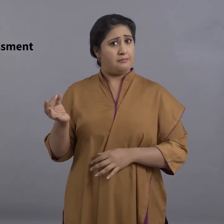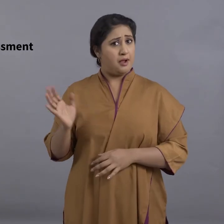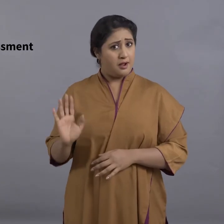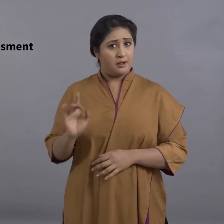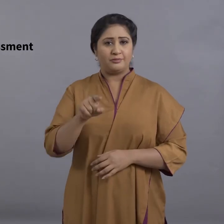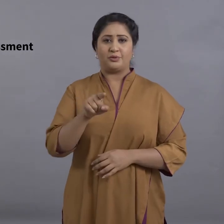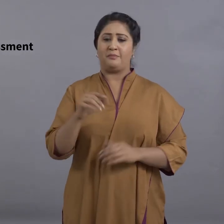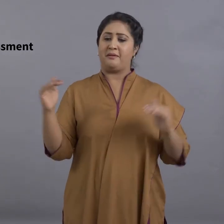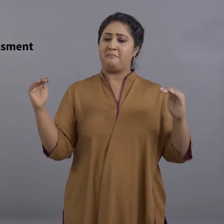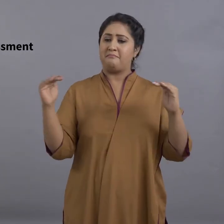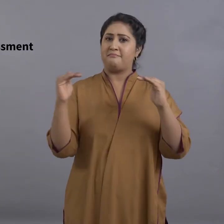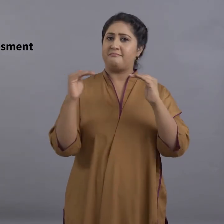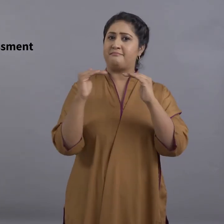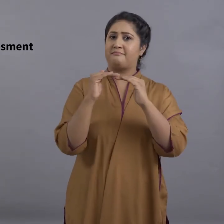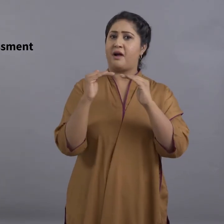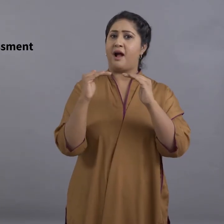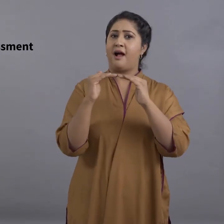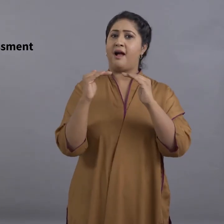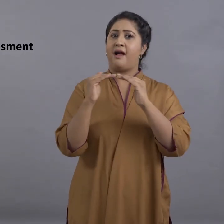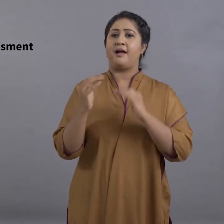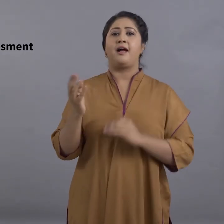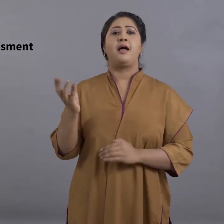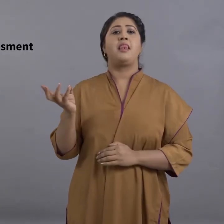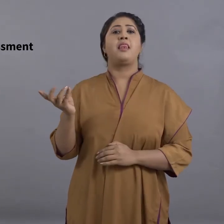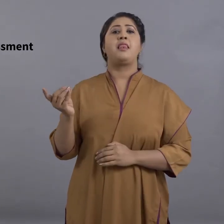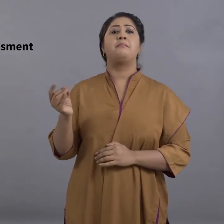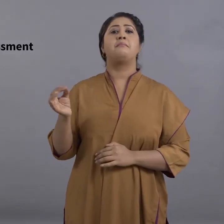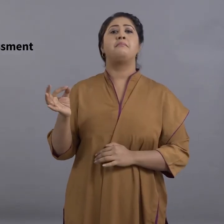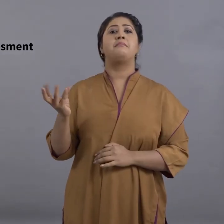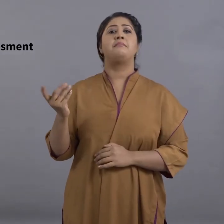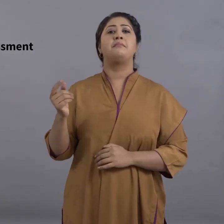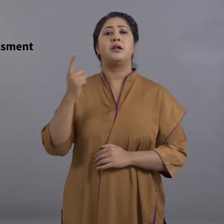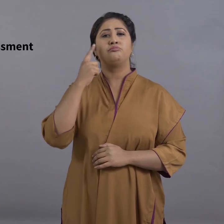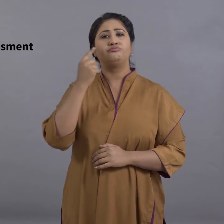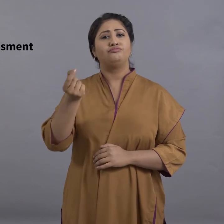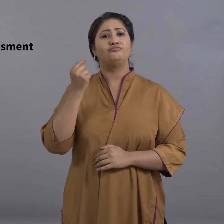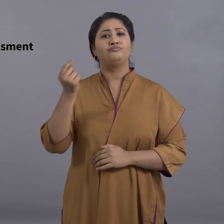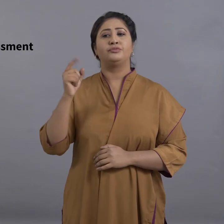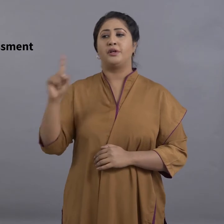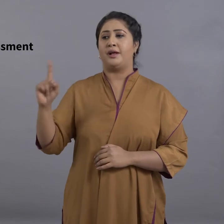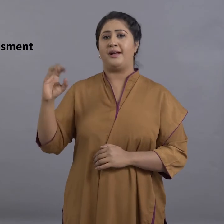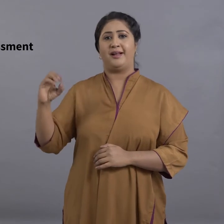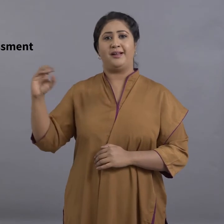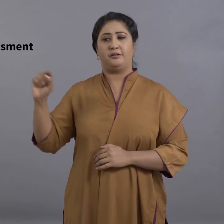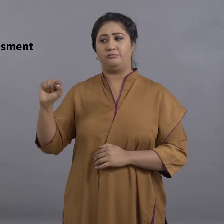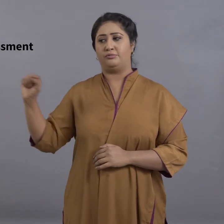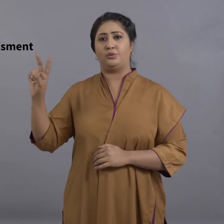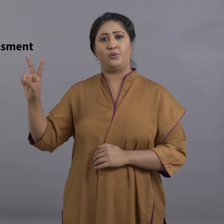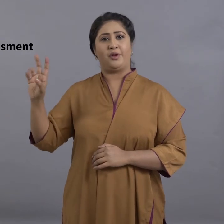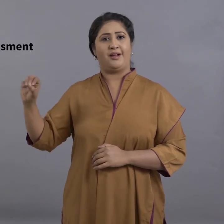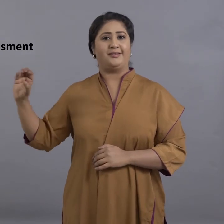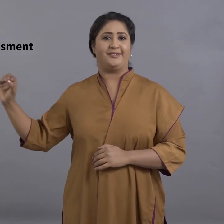student as number recognition 100 to 200 student.